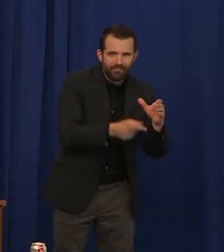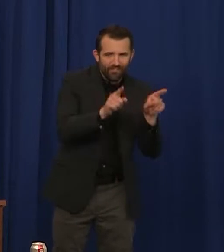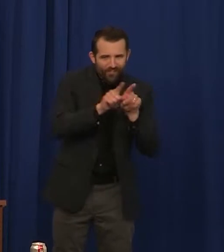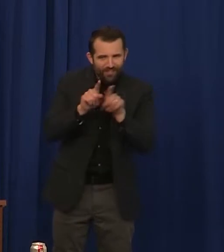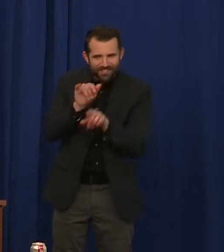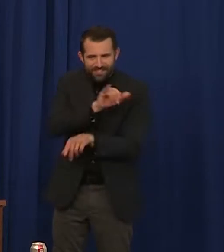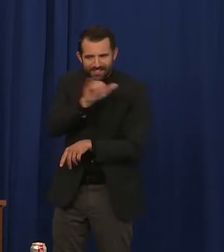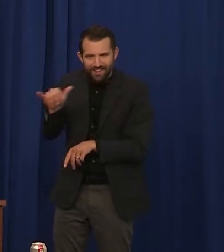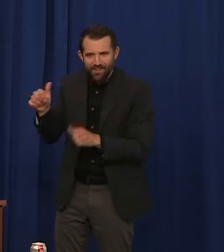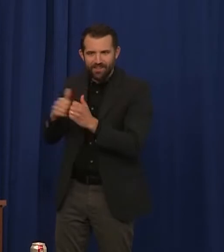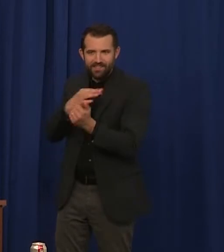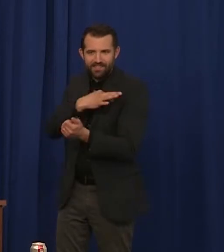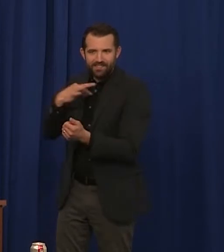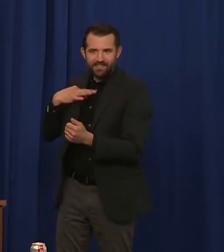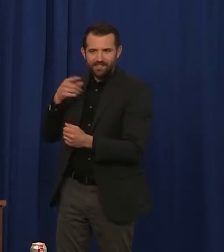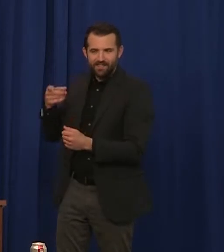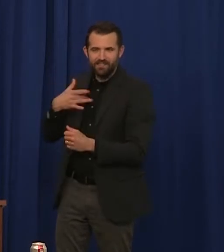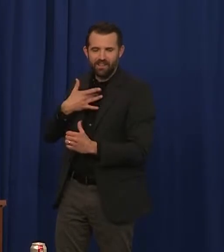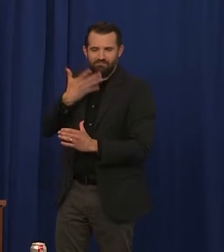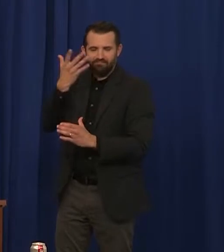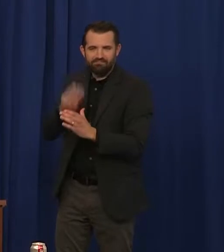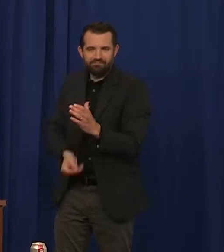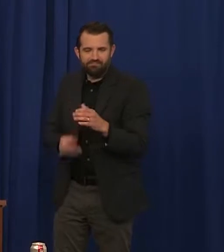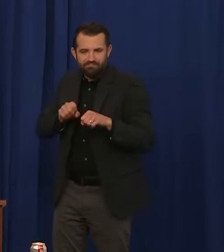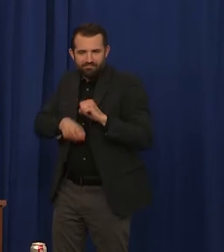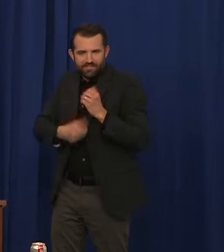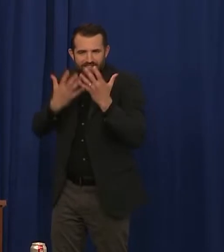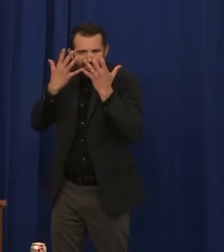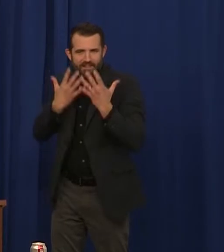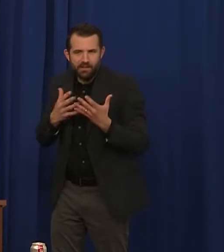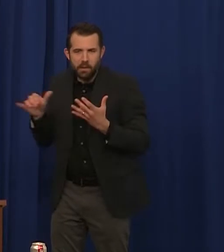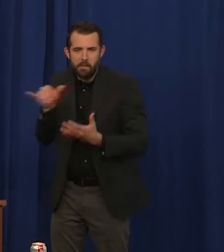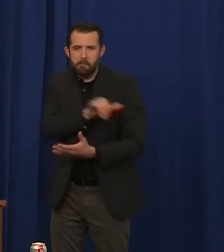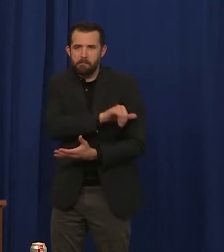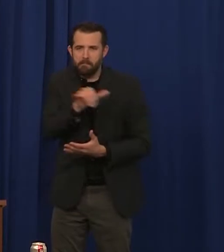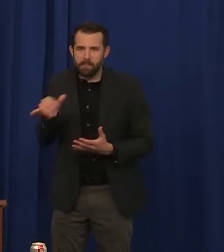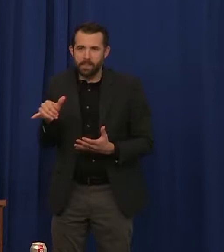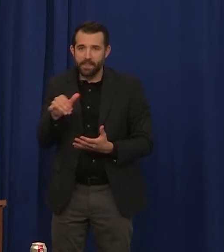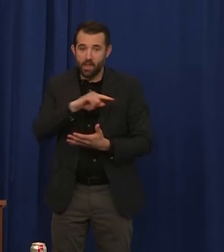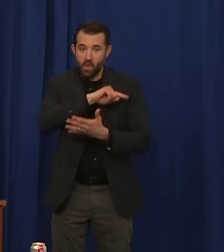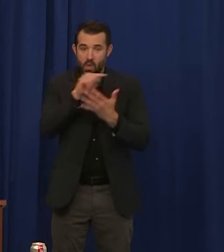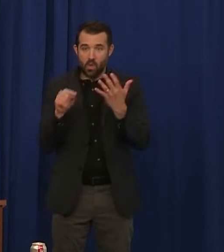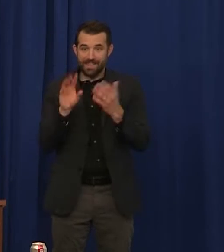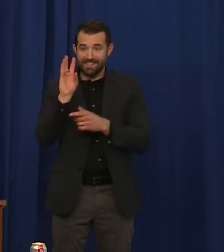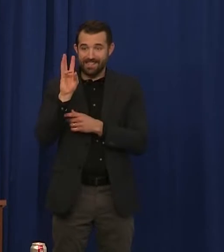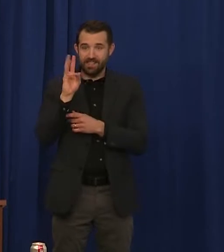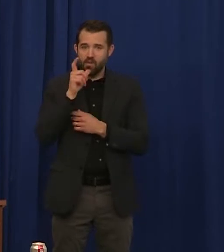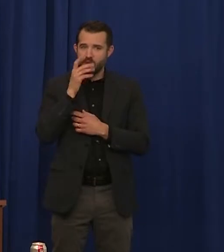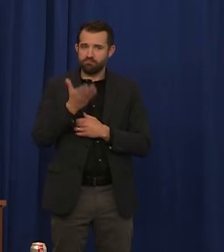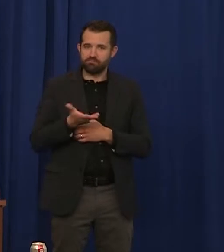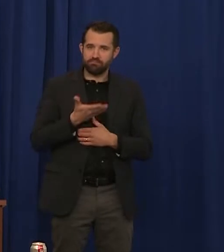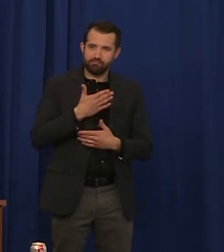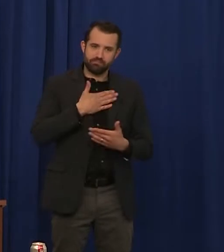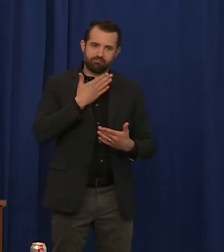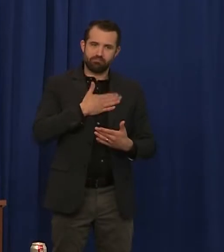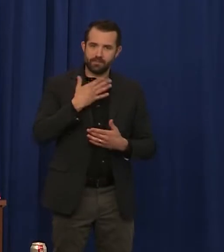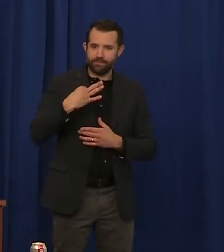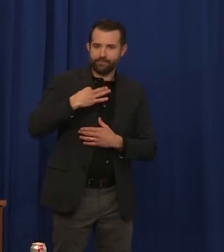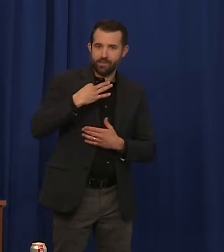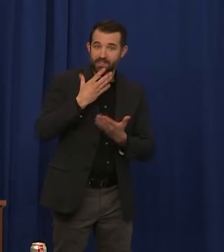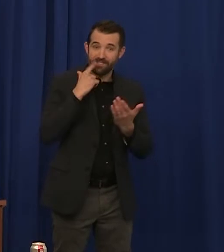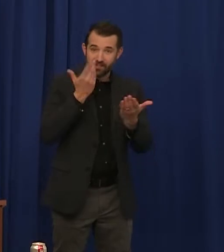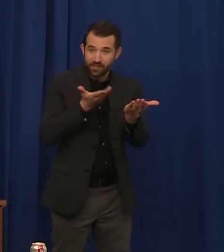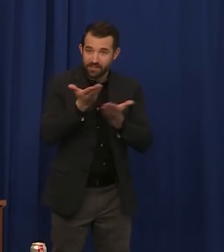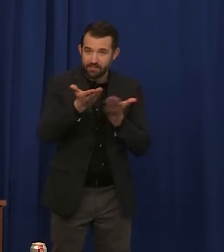counselors and bereavement specialists who have offered their own services. The 6 individuals who have offered to provide